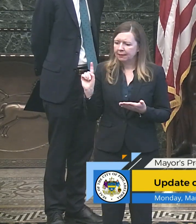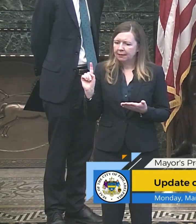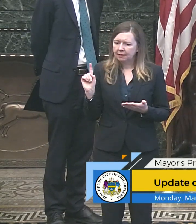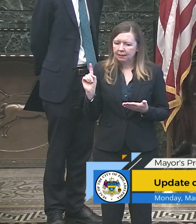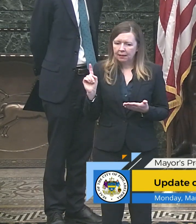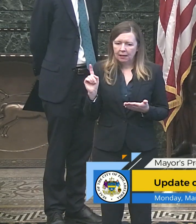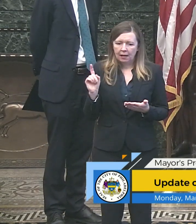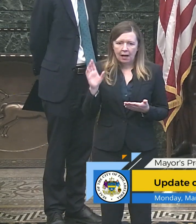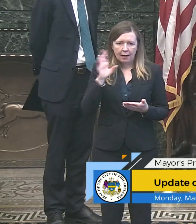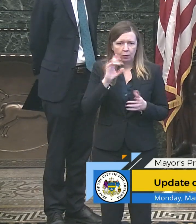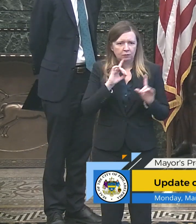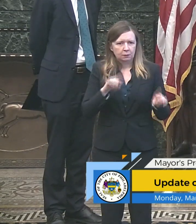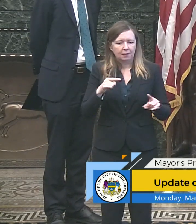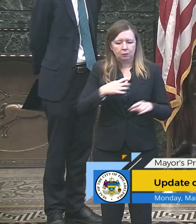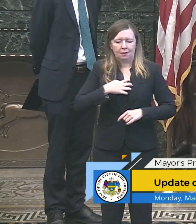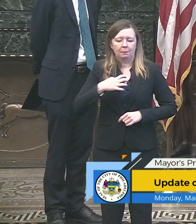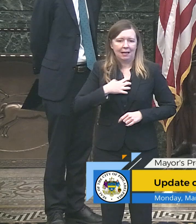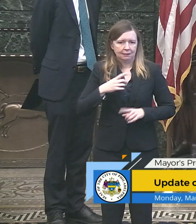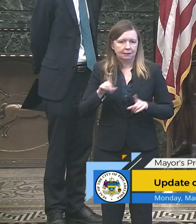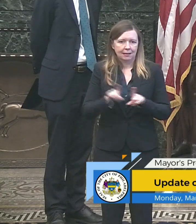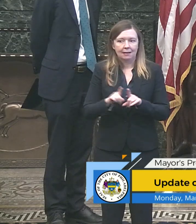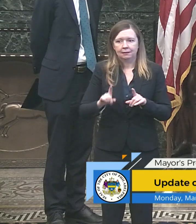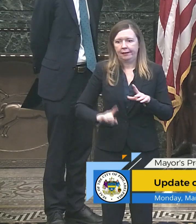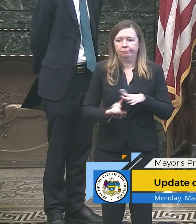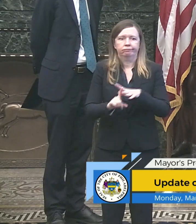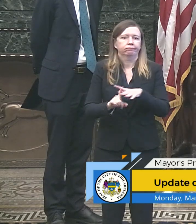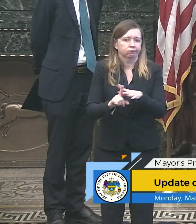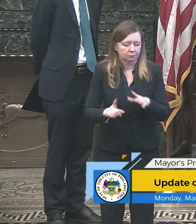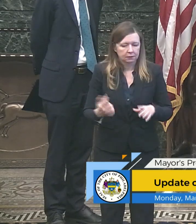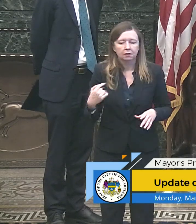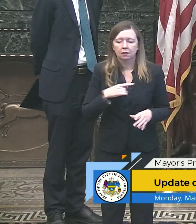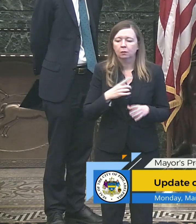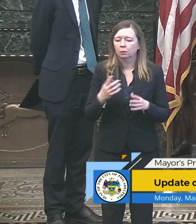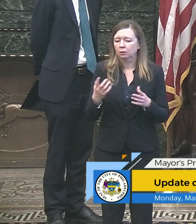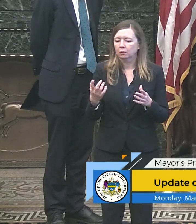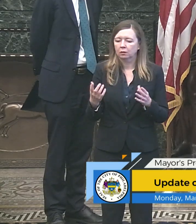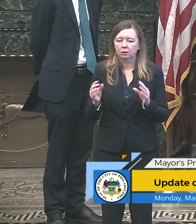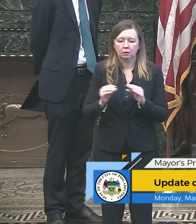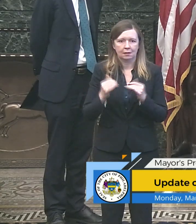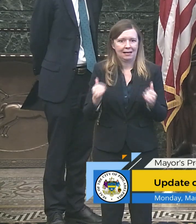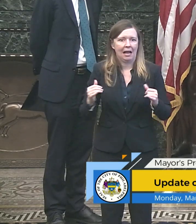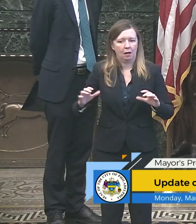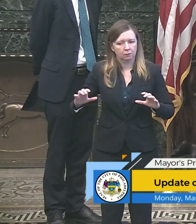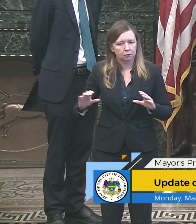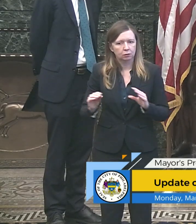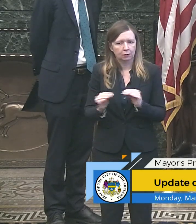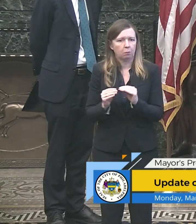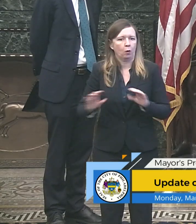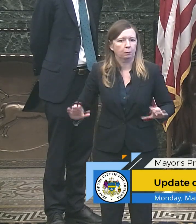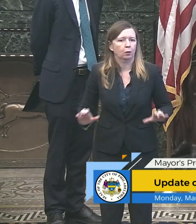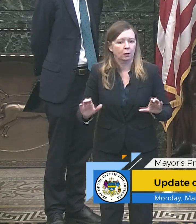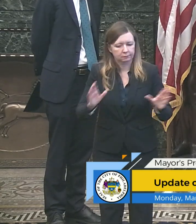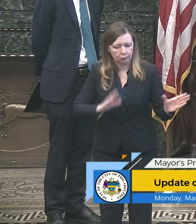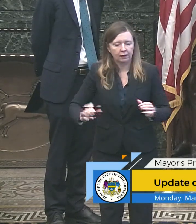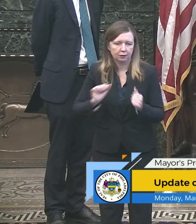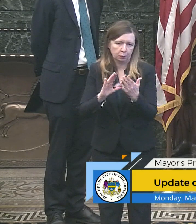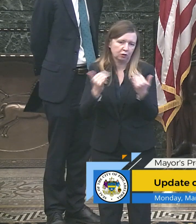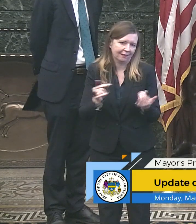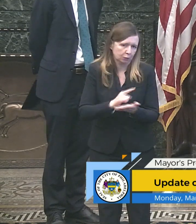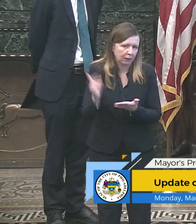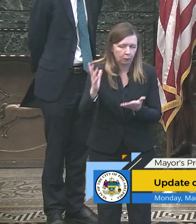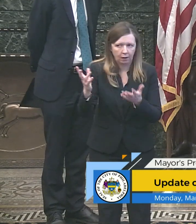and I know we were responding to complaints as they arose. We were taking a much more proactive and organized approach this